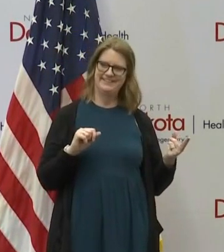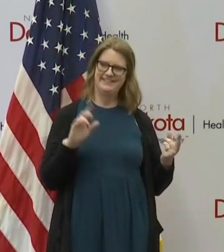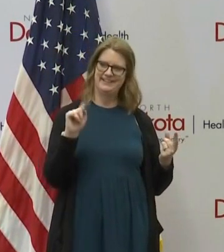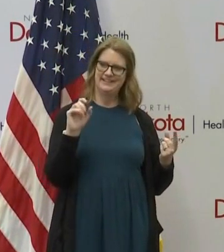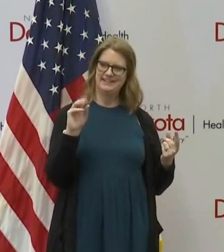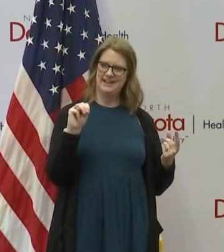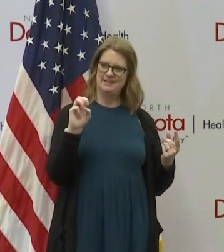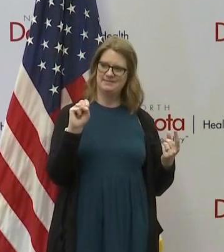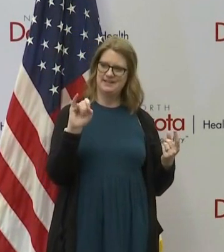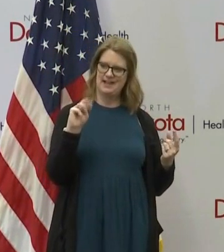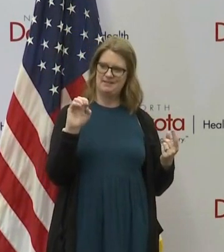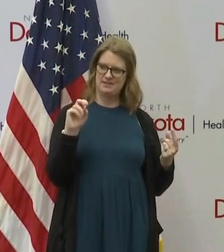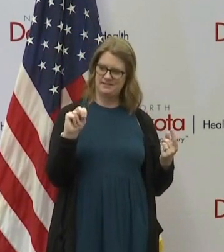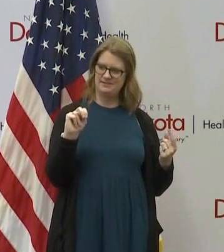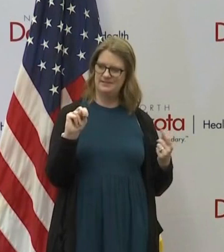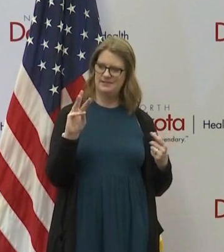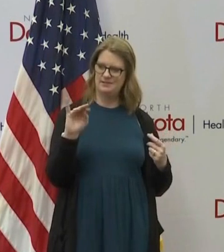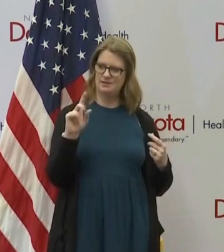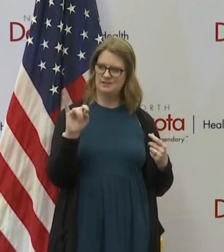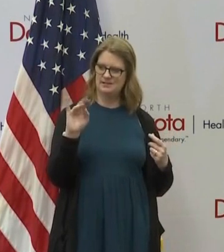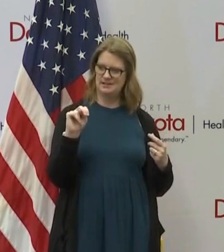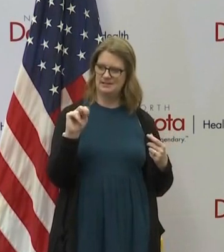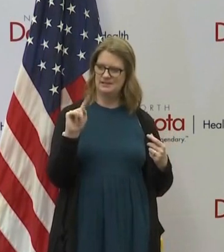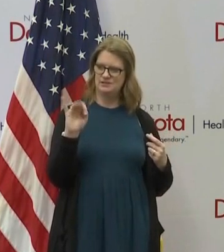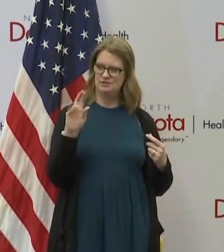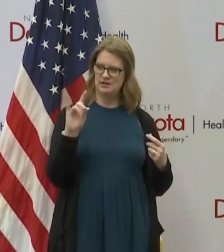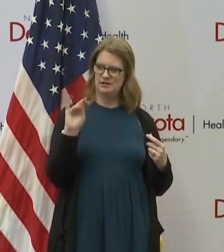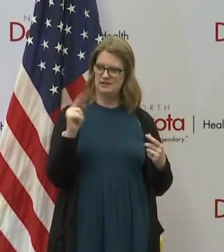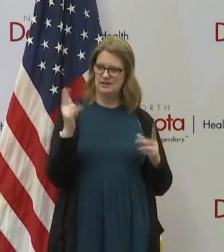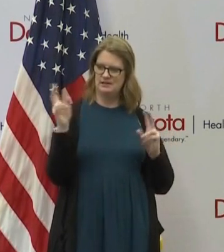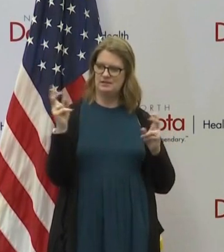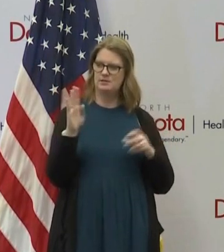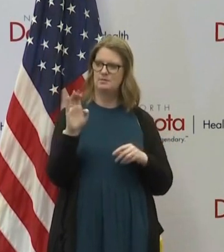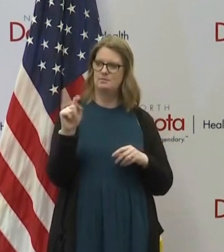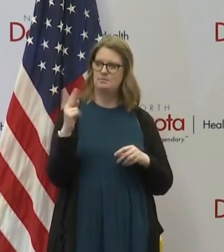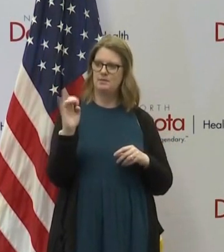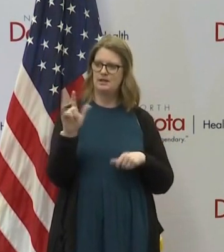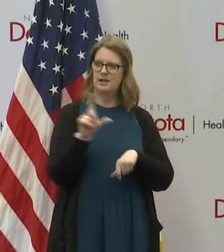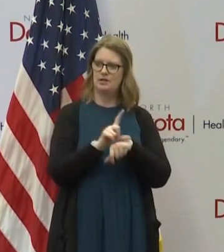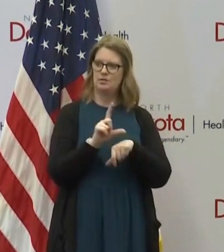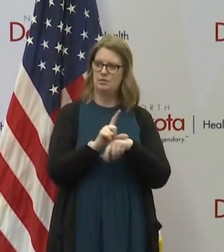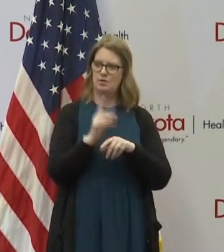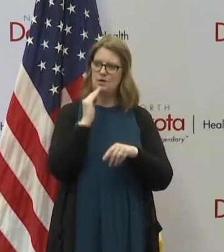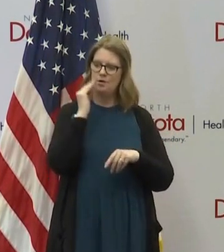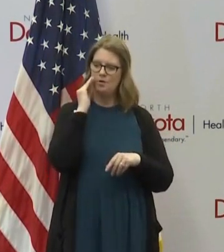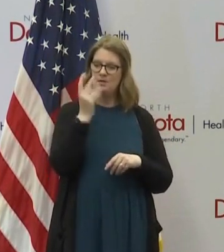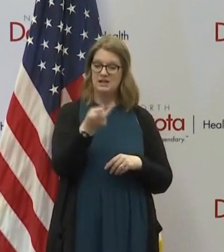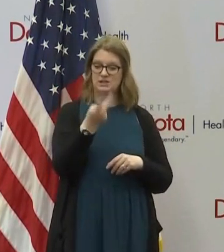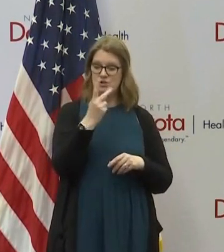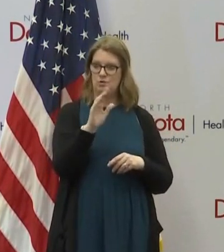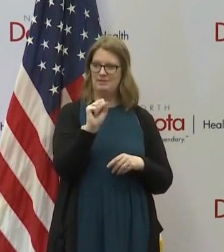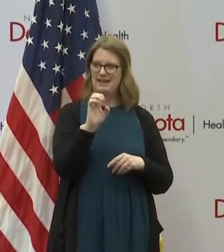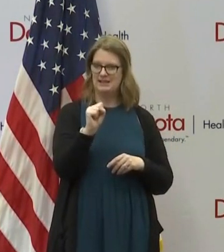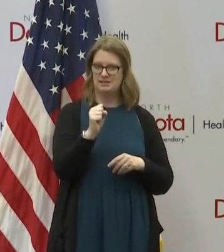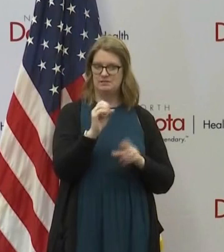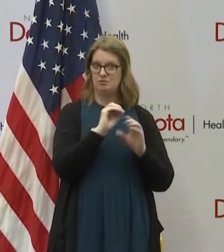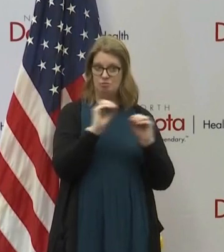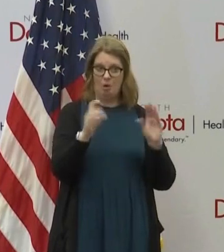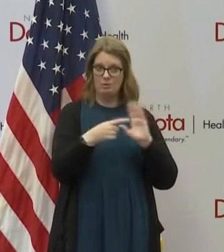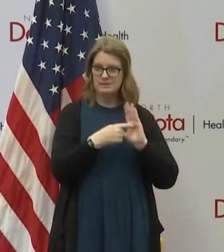Tom Simon, Williston Trending Topics. A couple weeks ago, Bethel Lutheran Home discovered 2 asymptomatic cases among